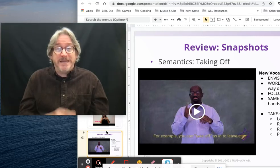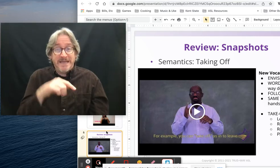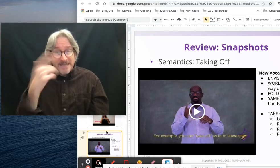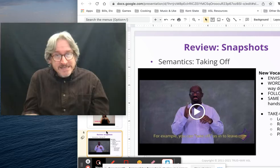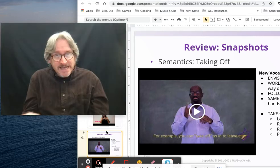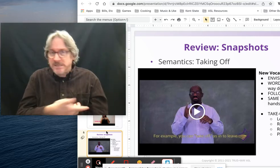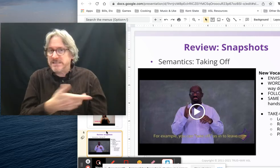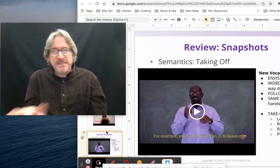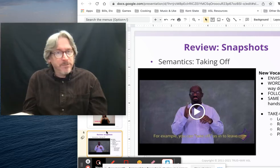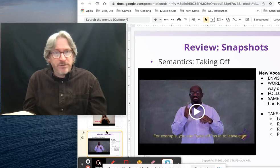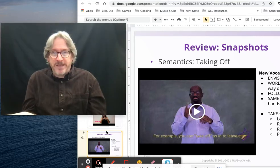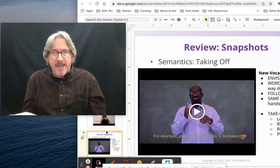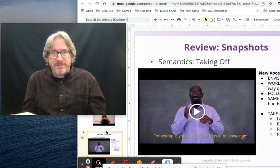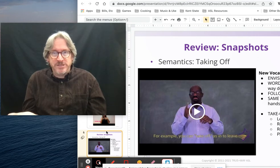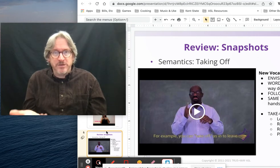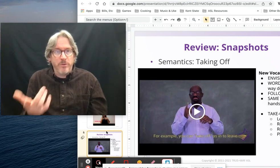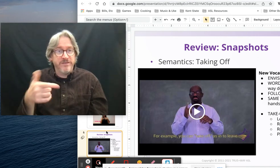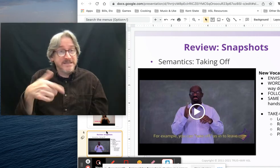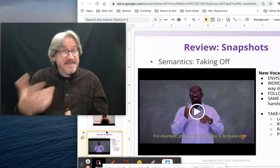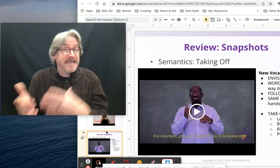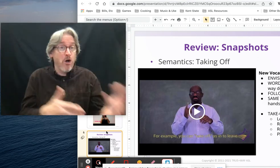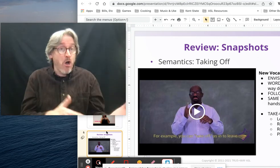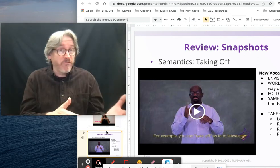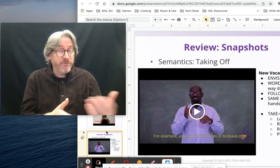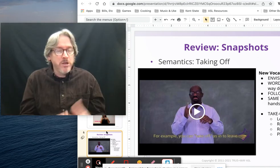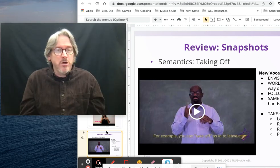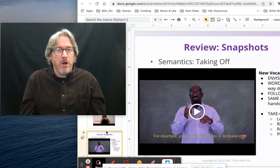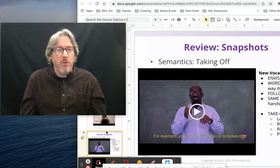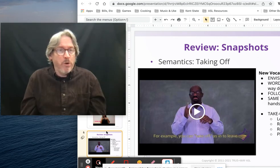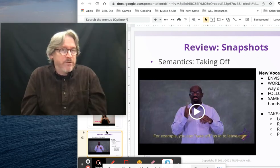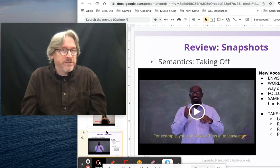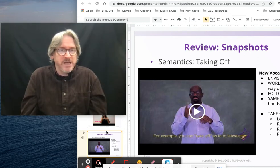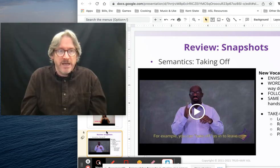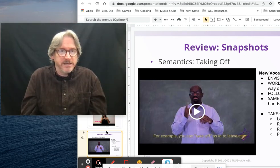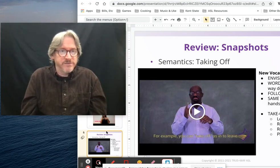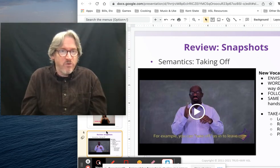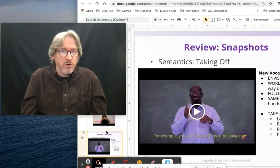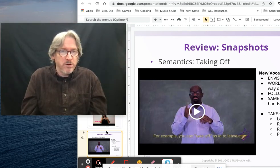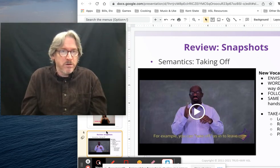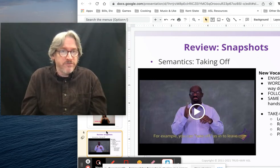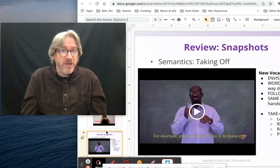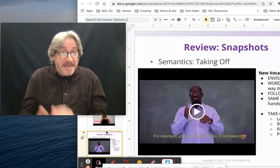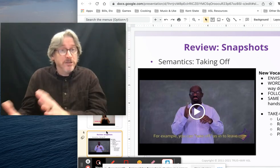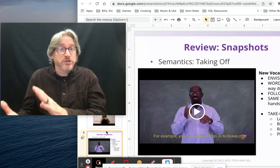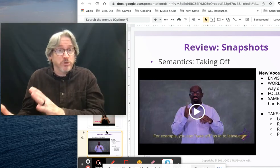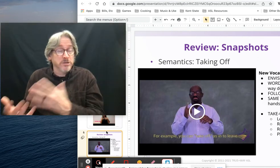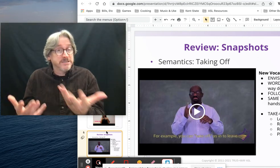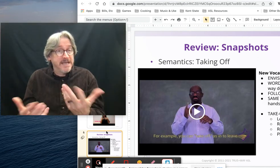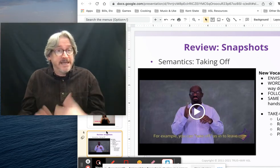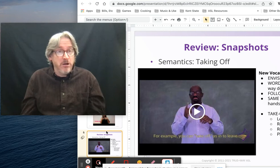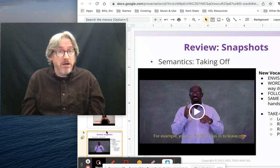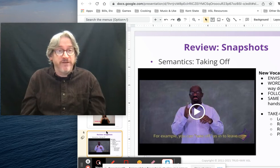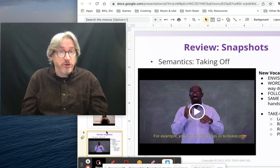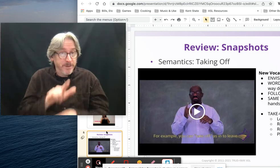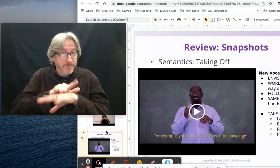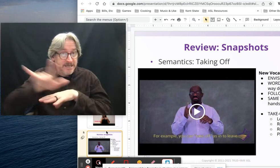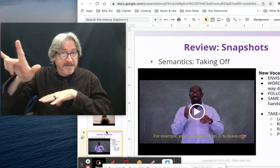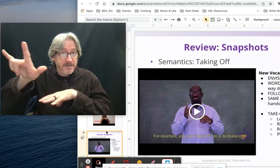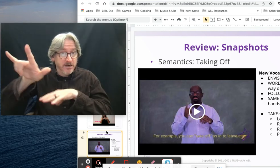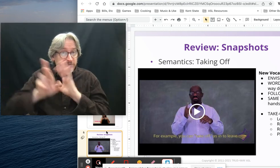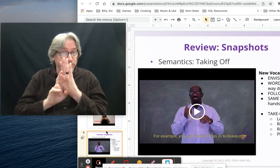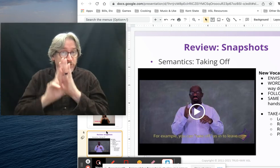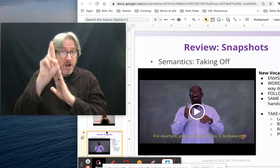So in this case, similar thing happens with taking off. What are the signs for the English word taking off? It could be a